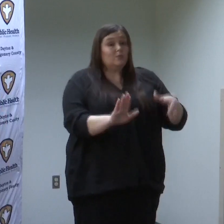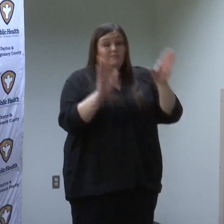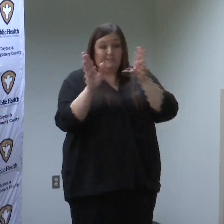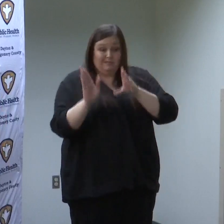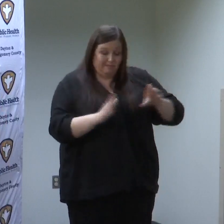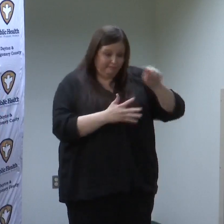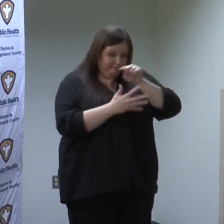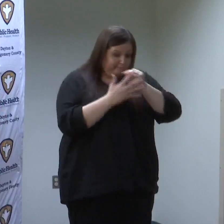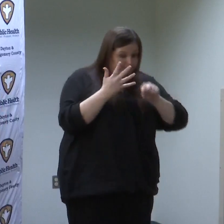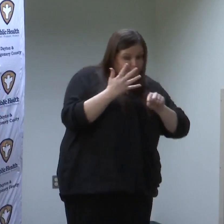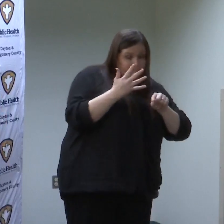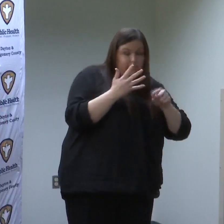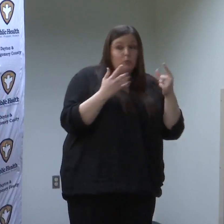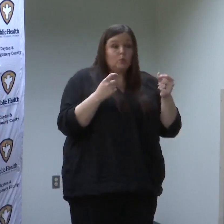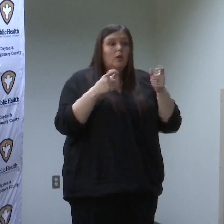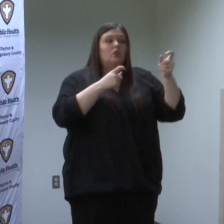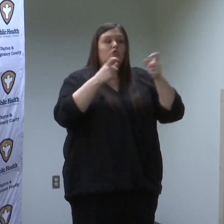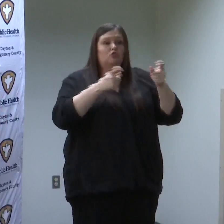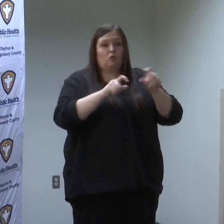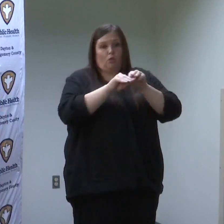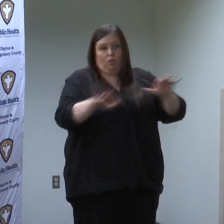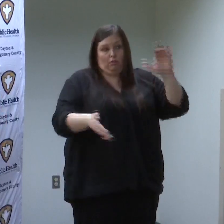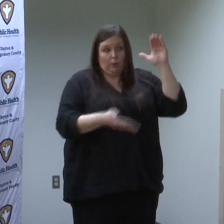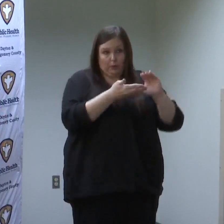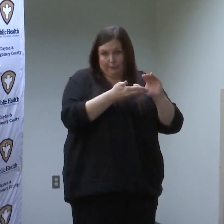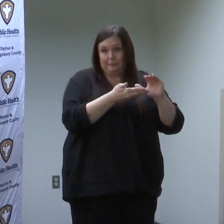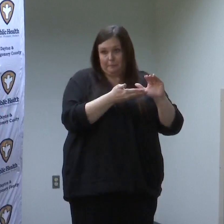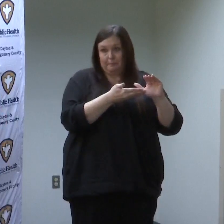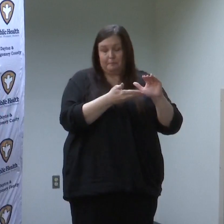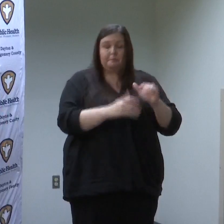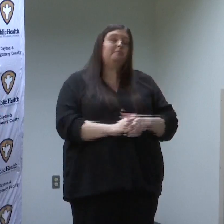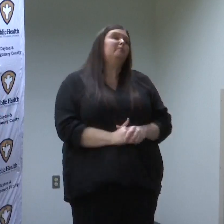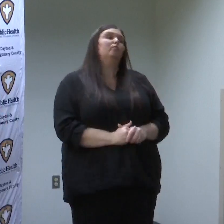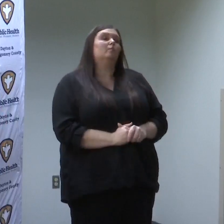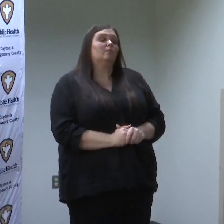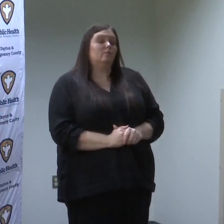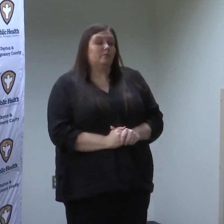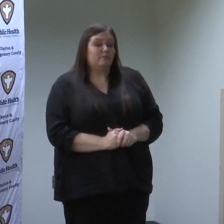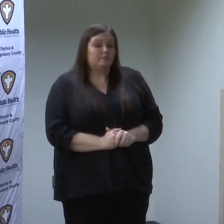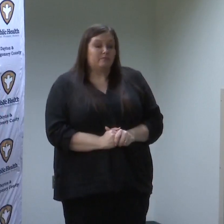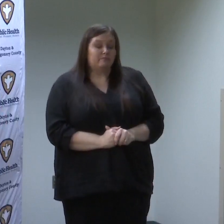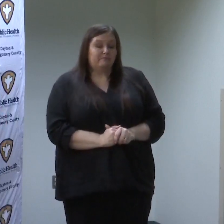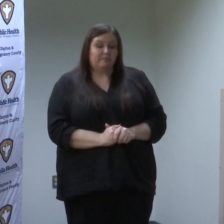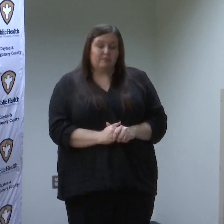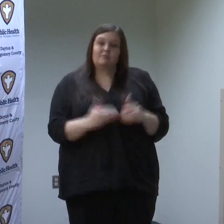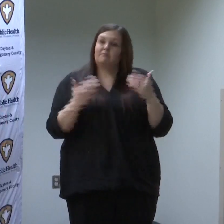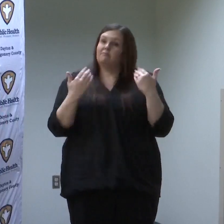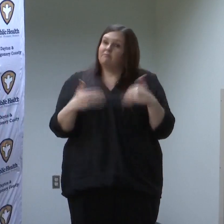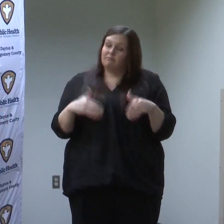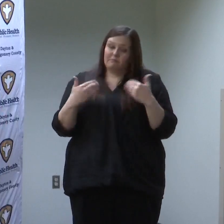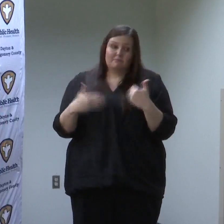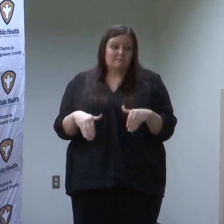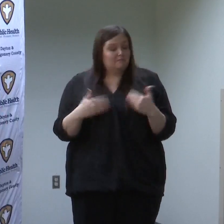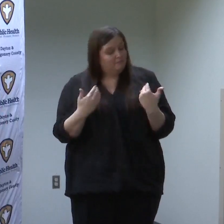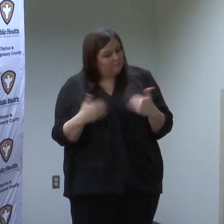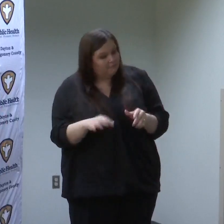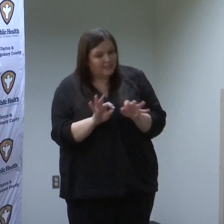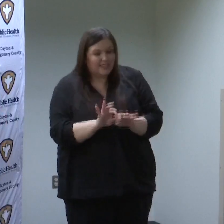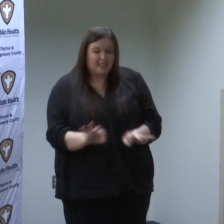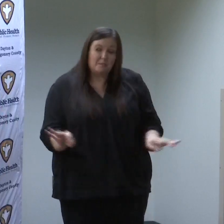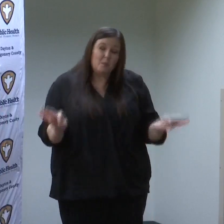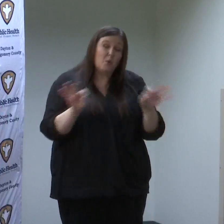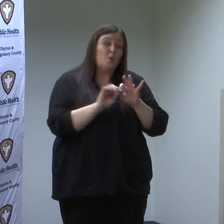using now are to control the spread of that virus. It is critical, and we've all seen the